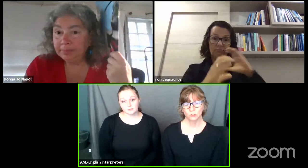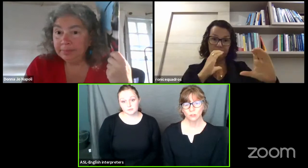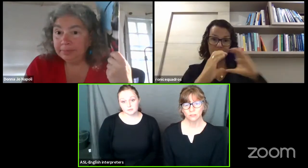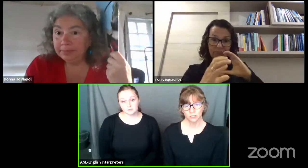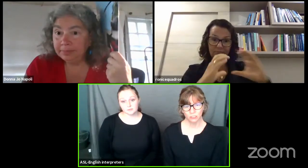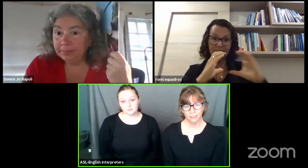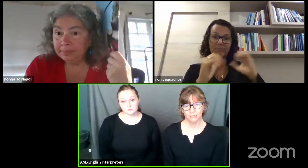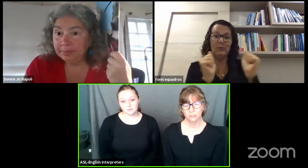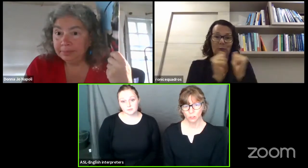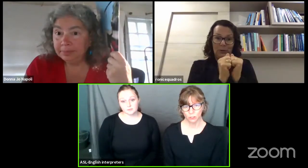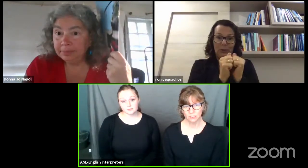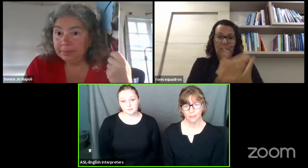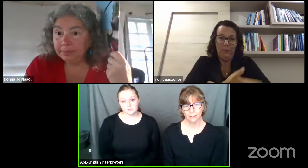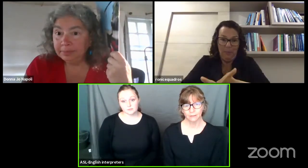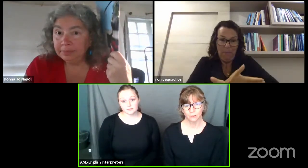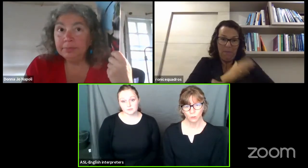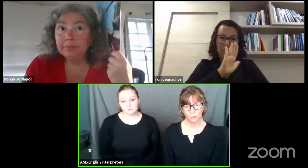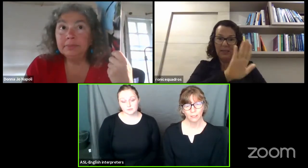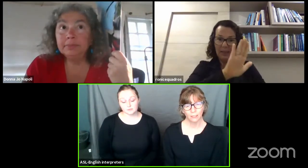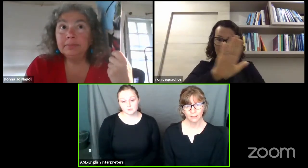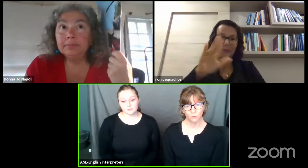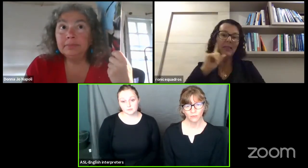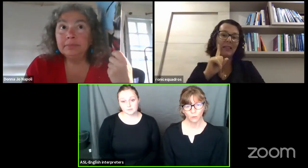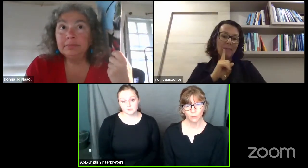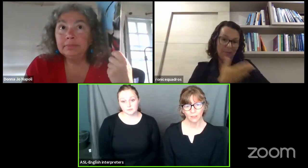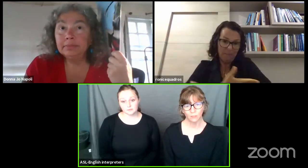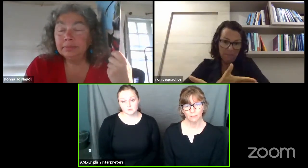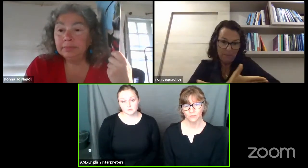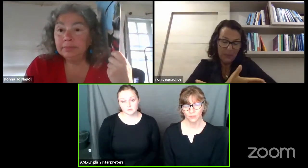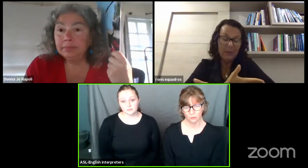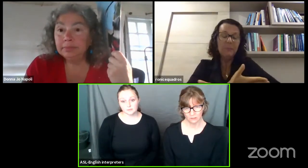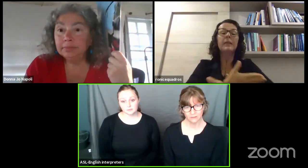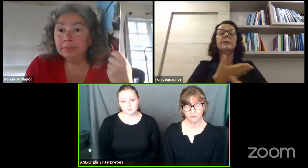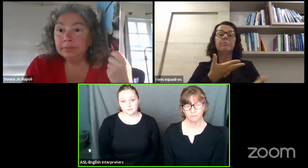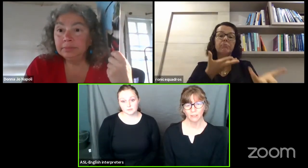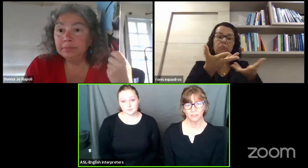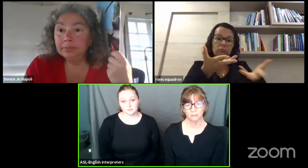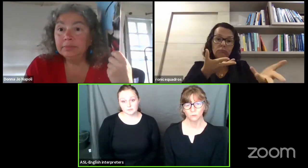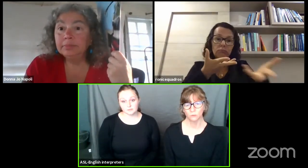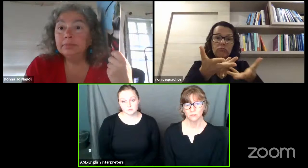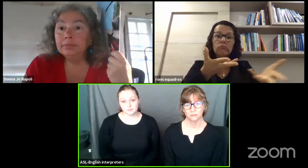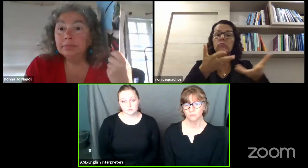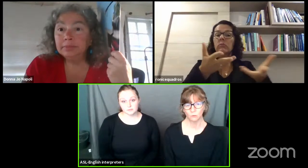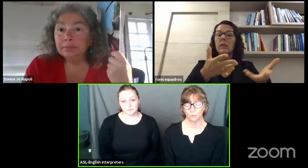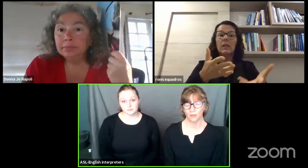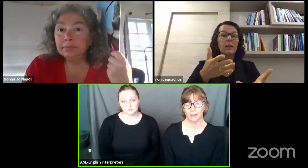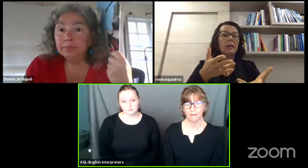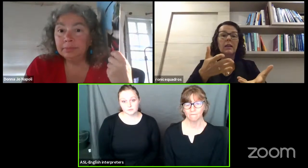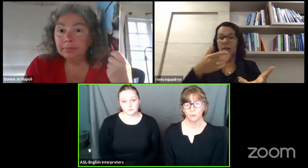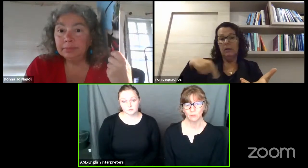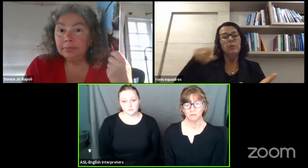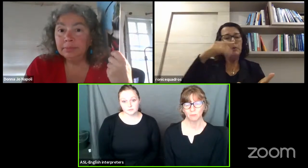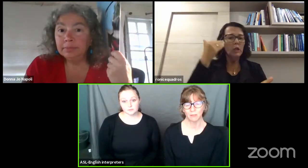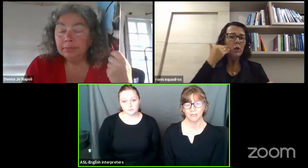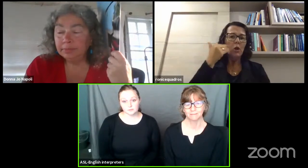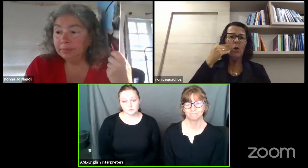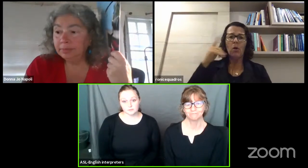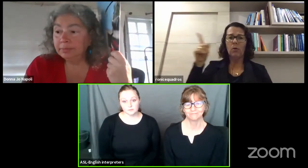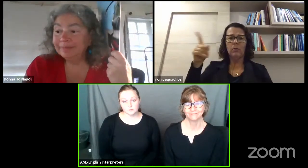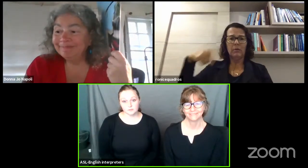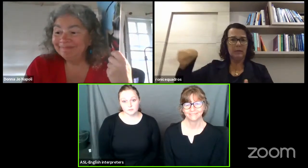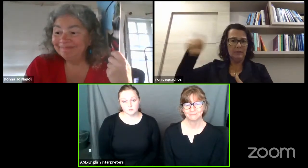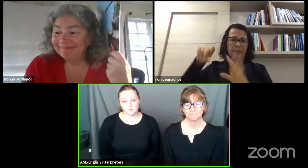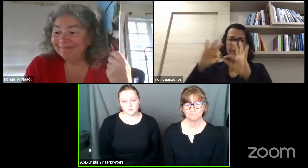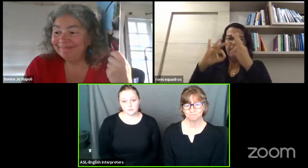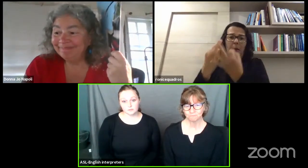who start signing and communicating with their baby, their little deaf baby, as soon as they have the deaf baby.